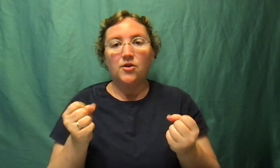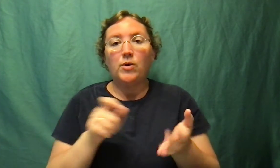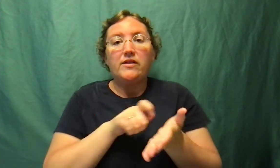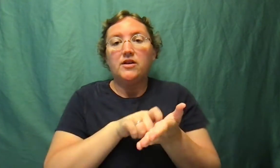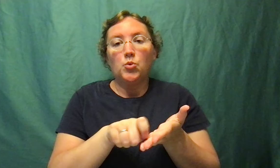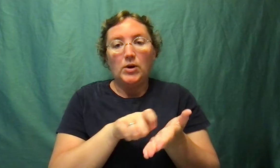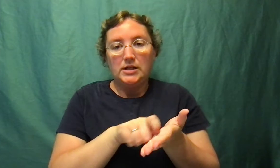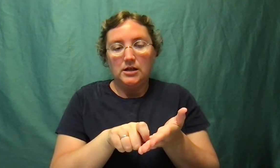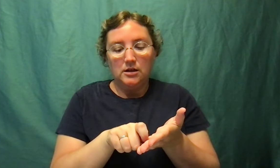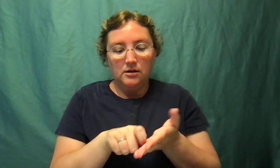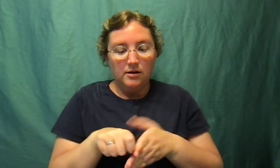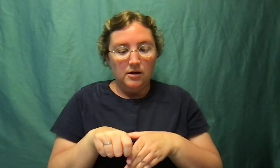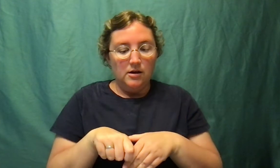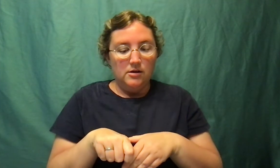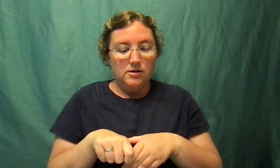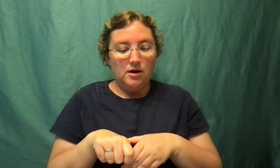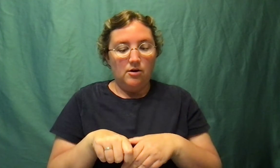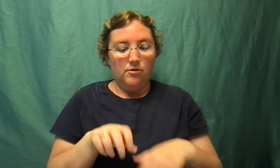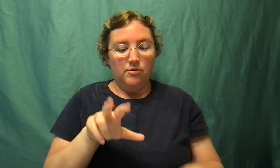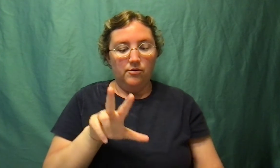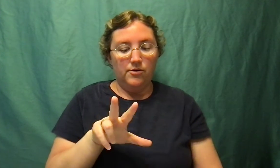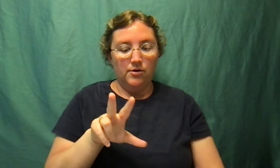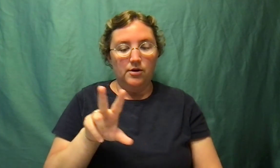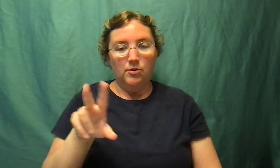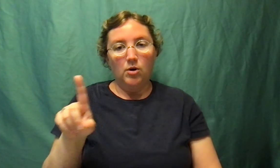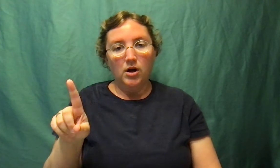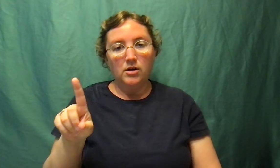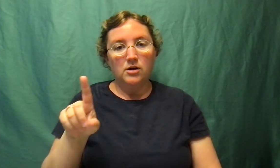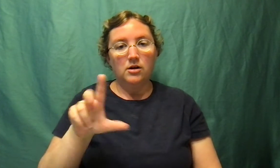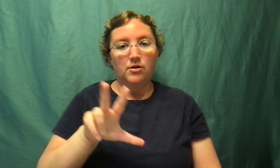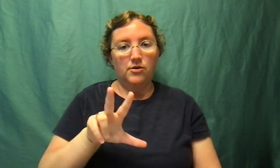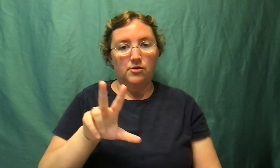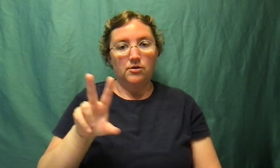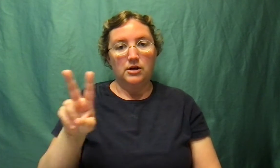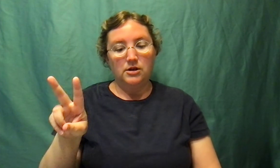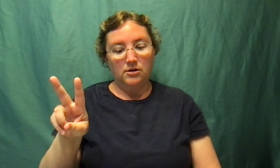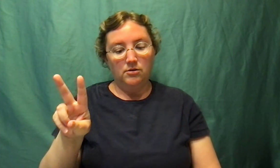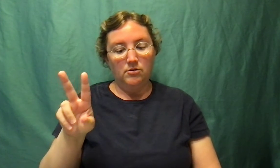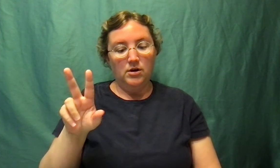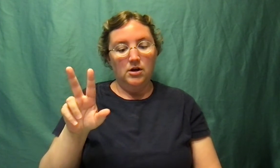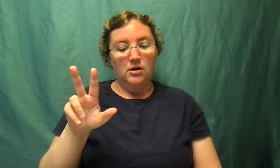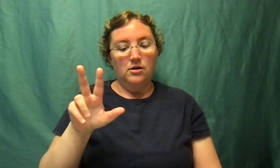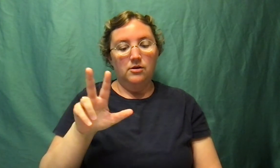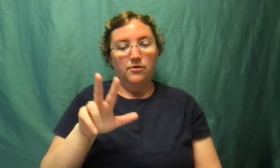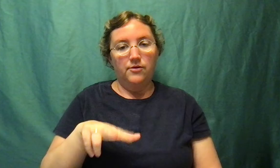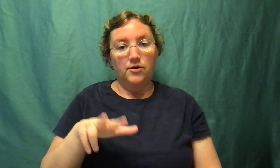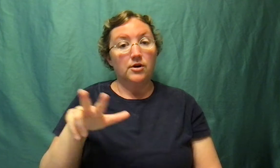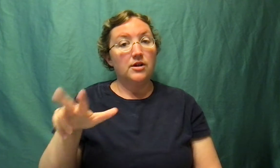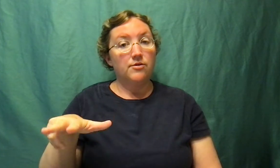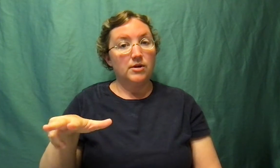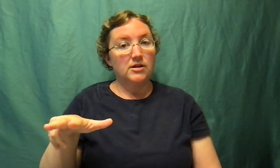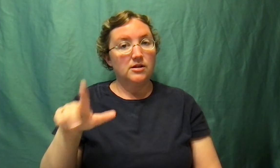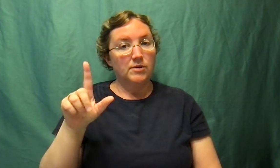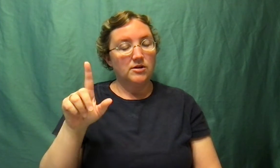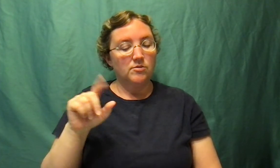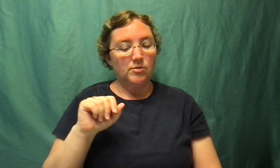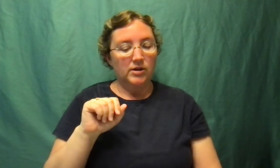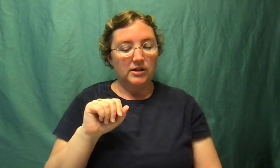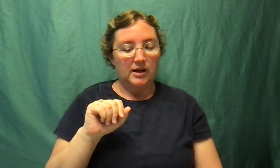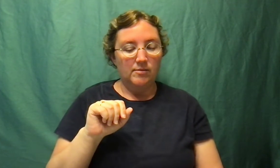way that they're written. So 31, 32, 33 is a special one. We'll get to that in a minute,